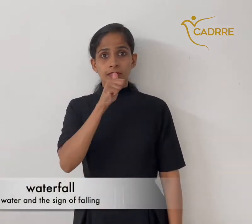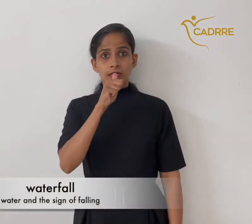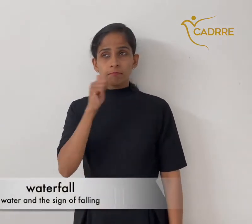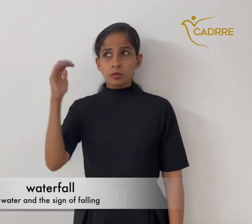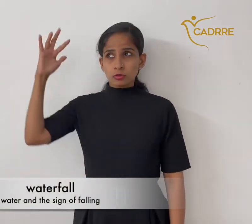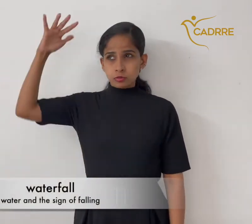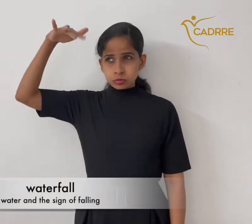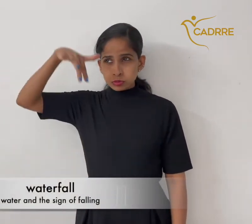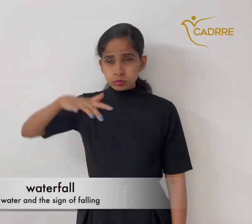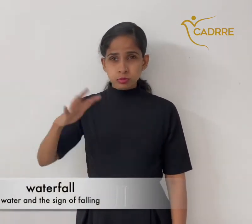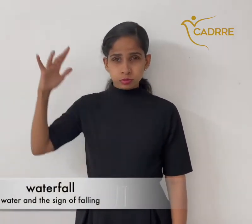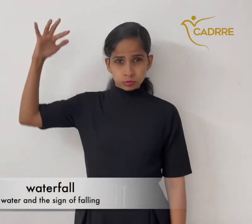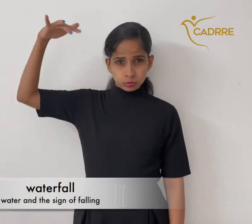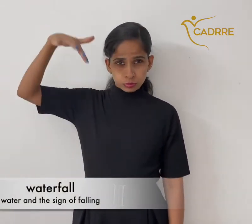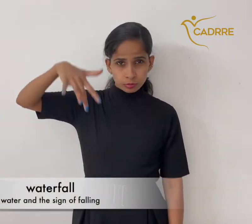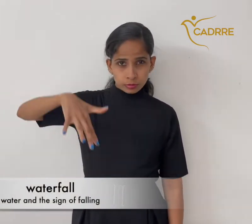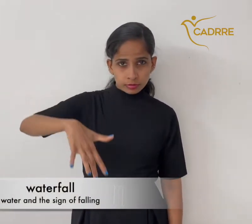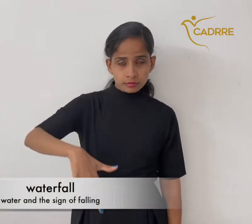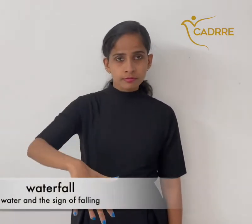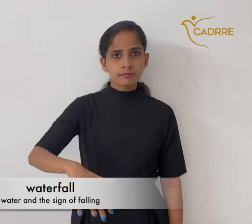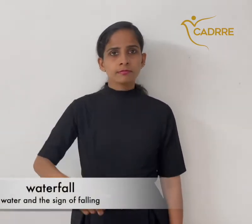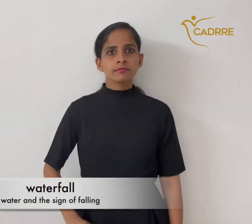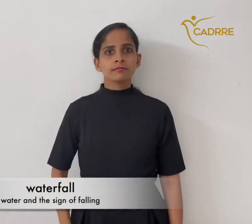waterfall, water and the sign of falling.